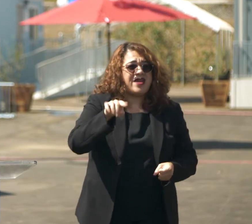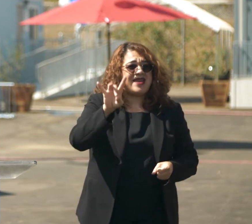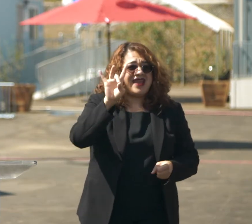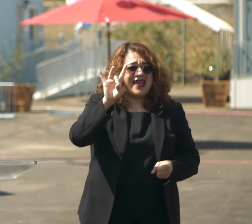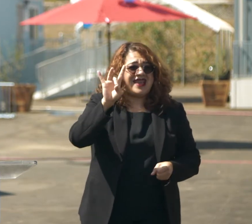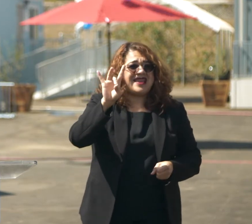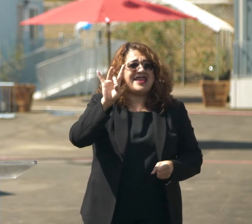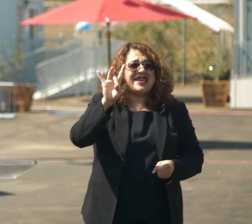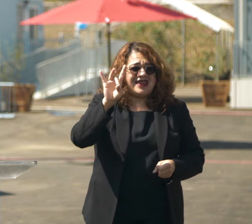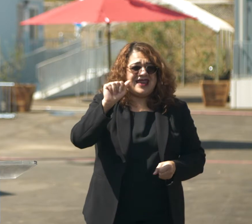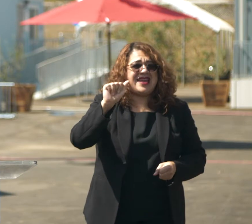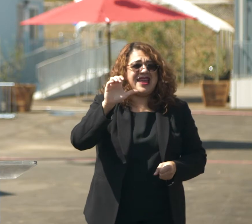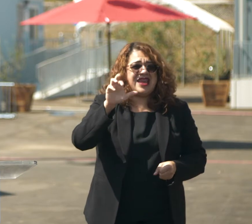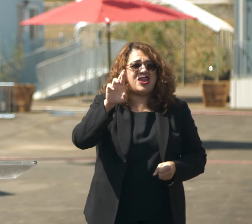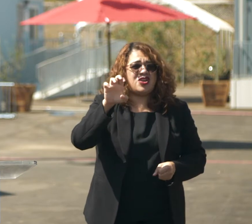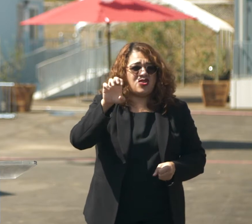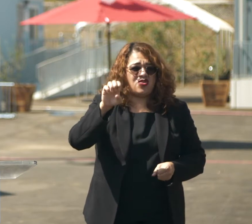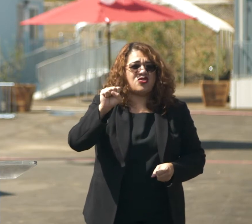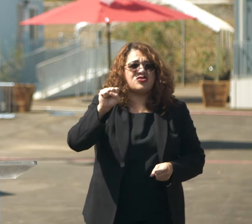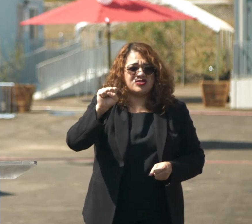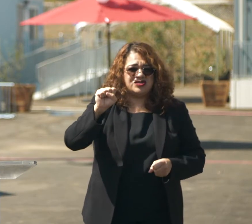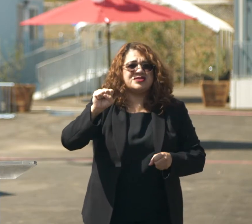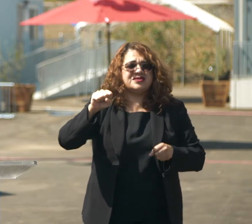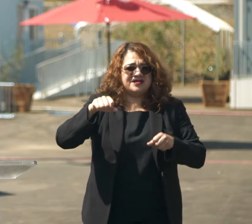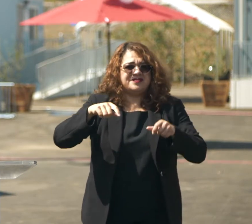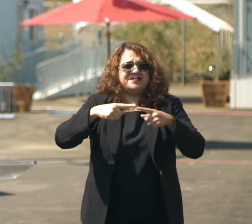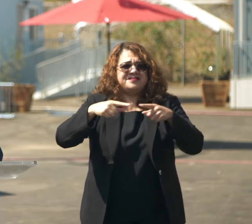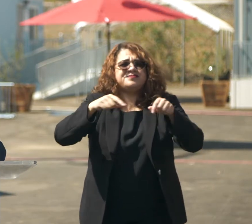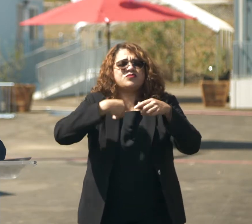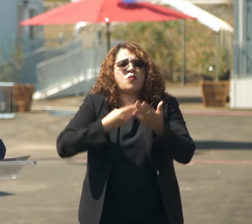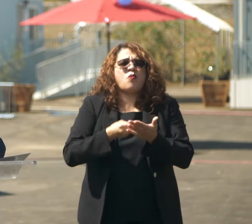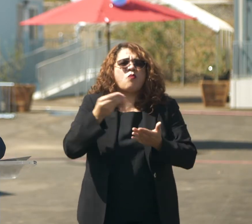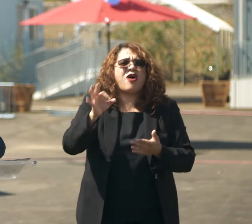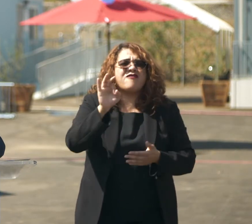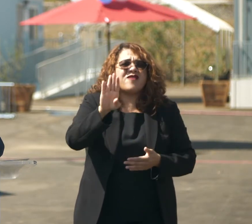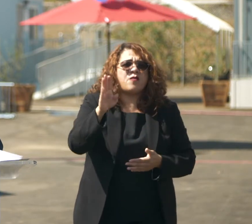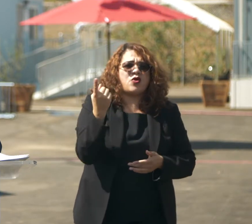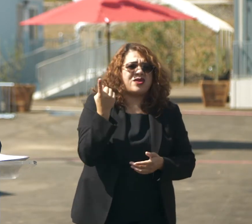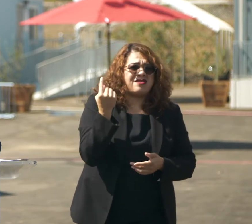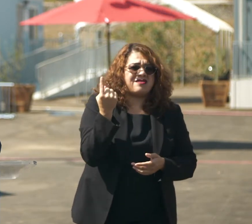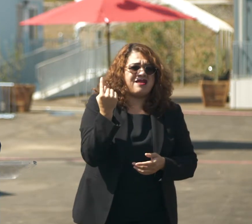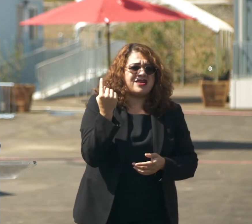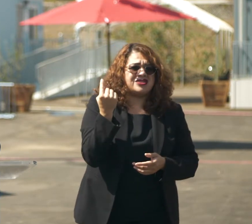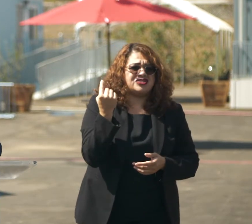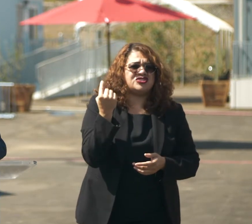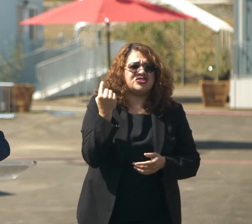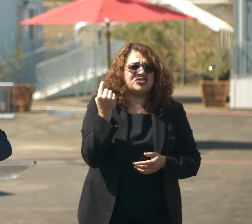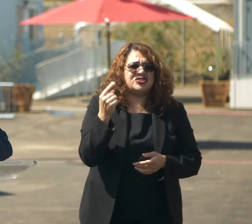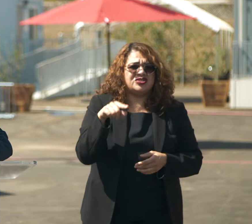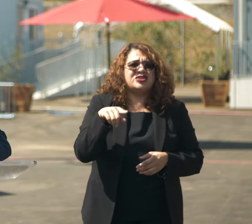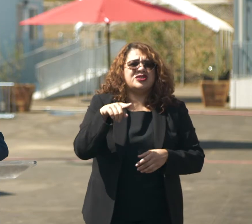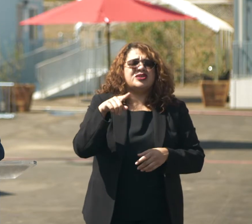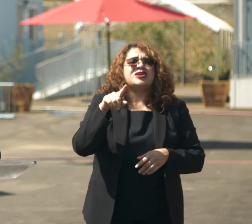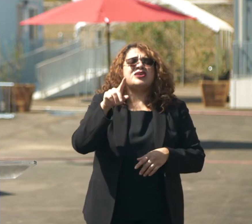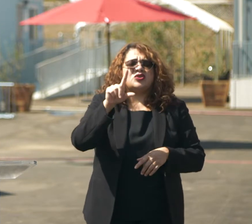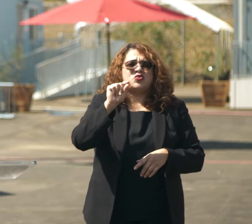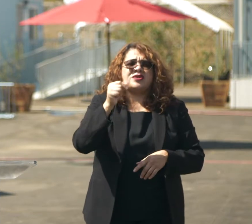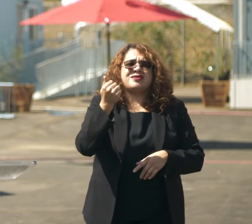last year in February of 2019, and the planning and construction of this project has been exciting for the whole